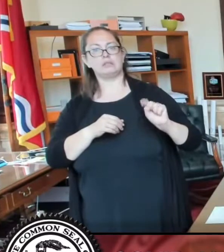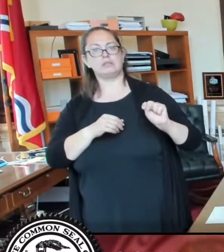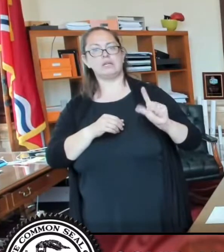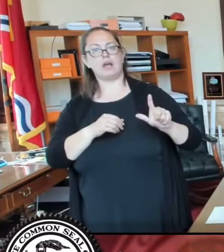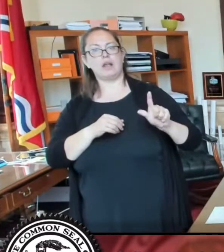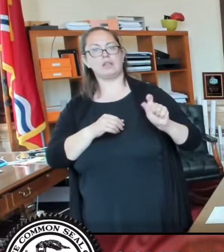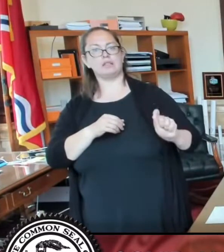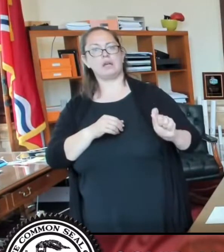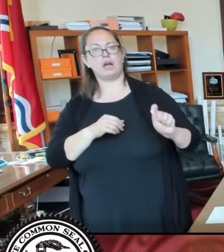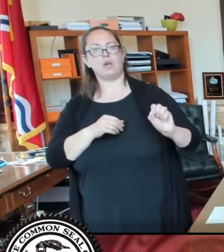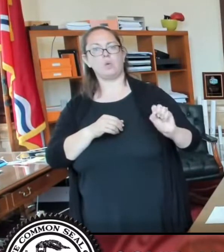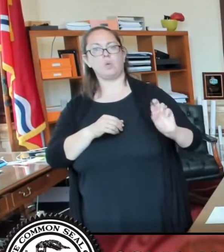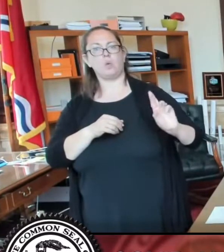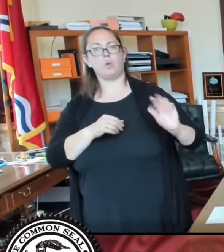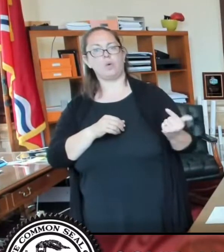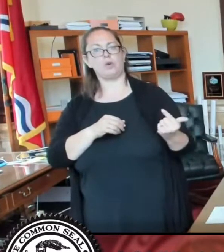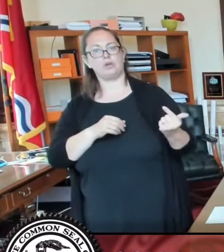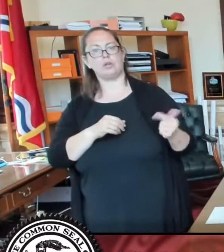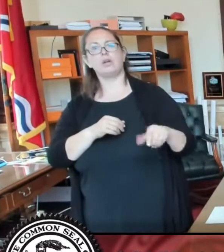cooldownsTL.org.